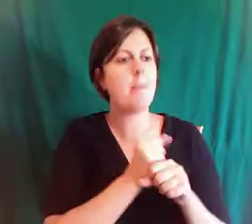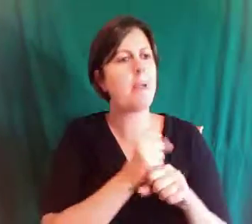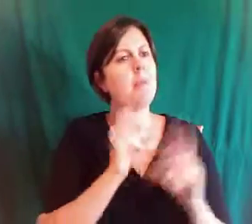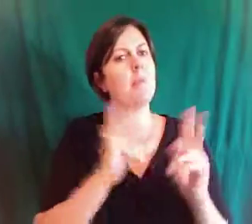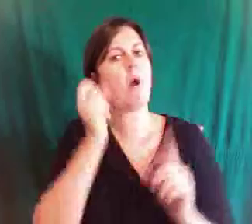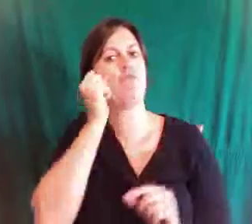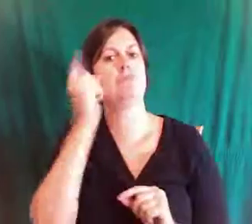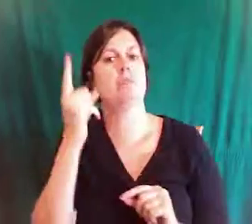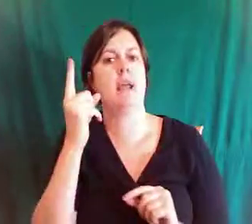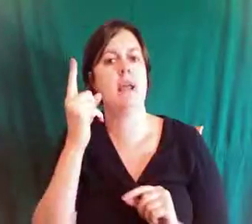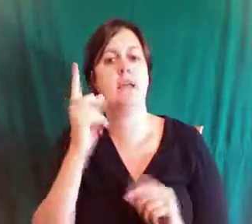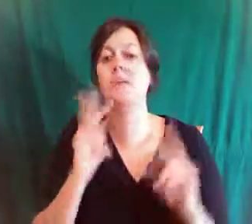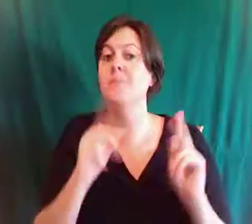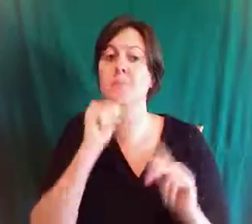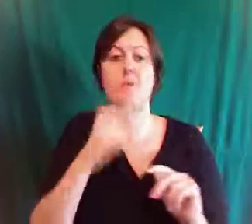it. Right. So,